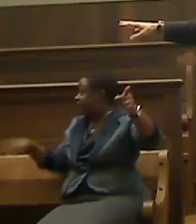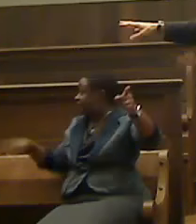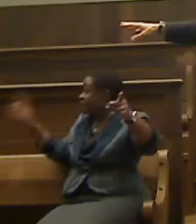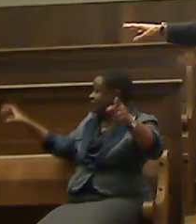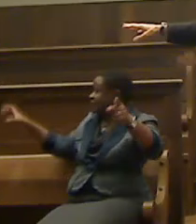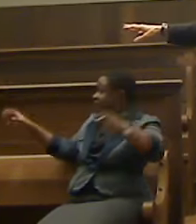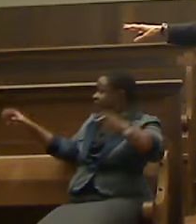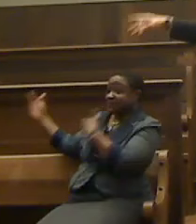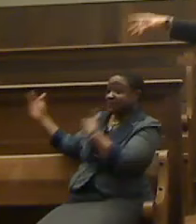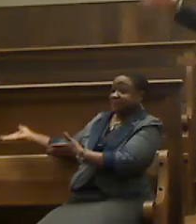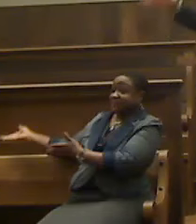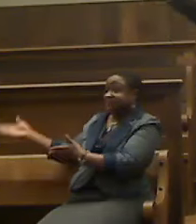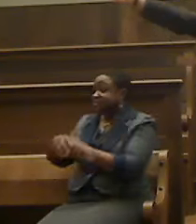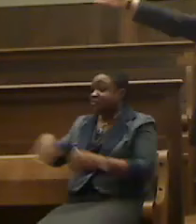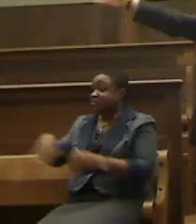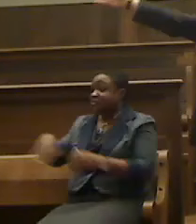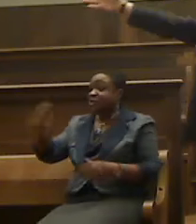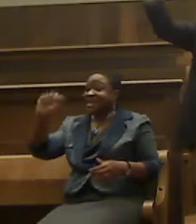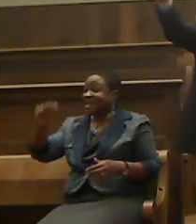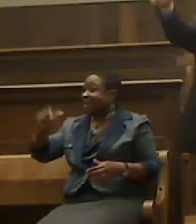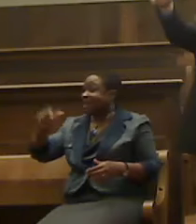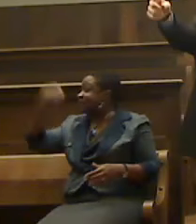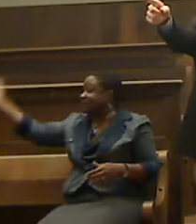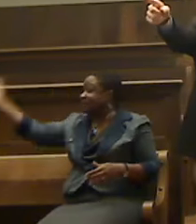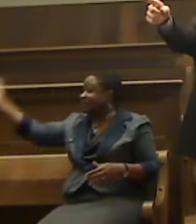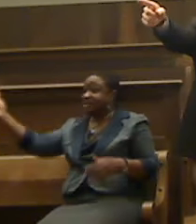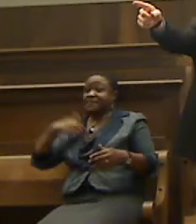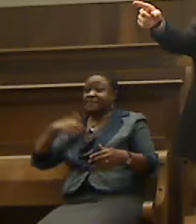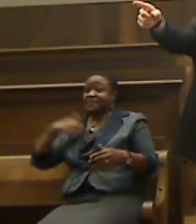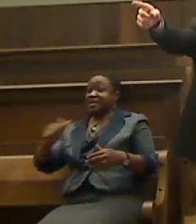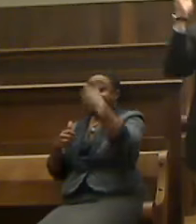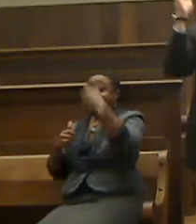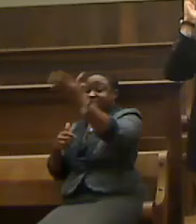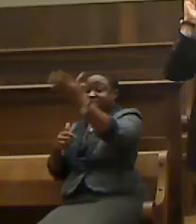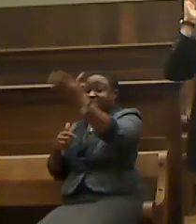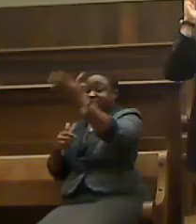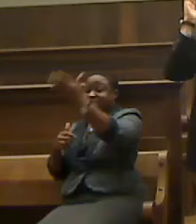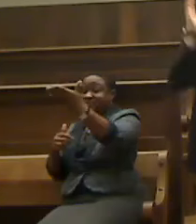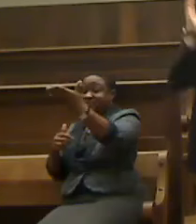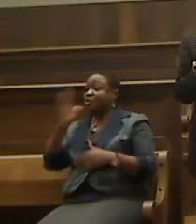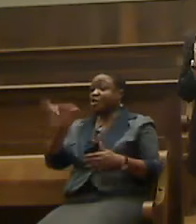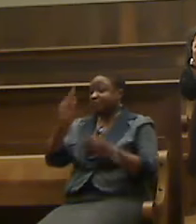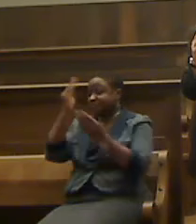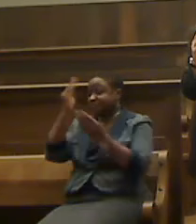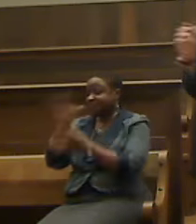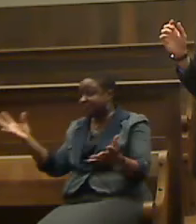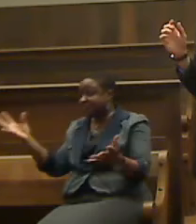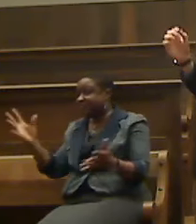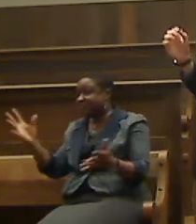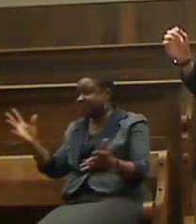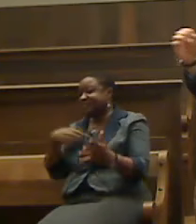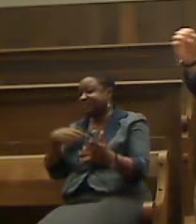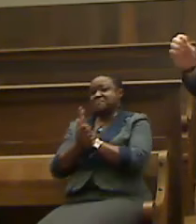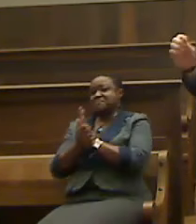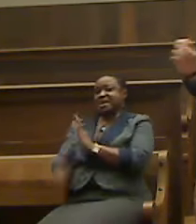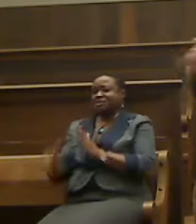over here. OCA's over there. I'll be in the back. And I will also say this. I have mastered the art of